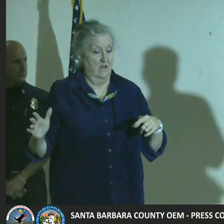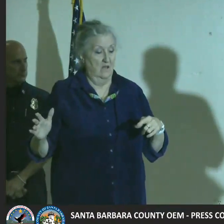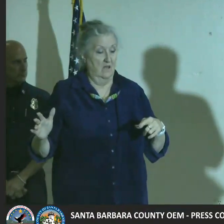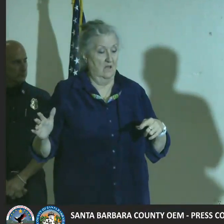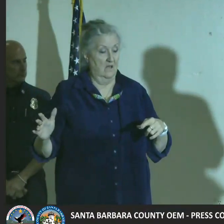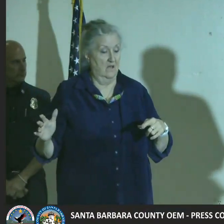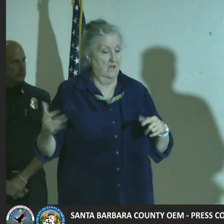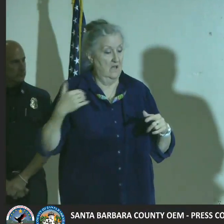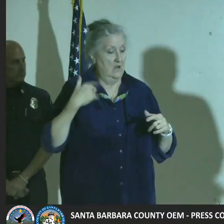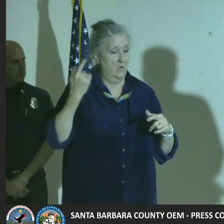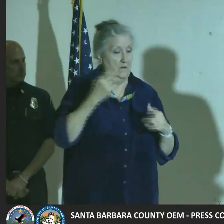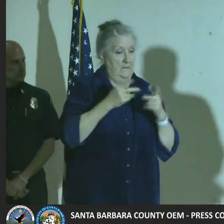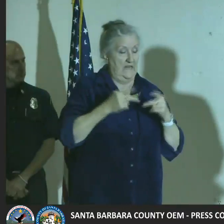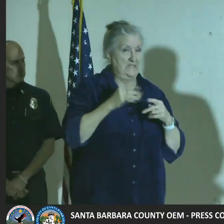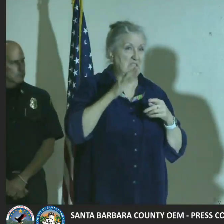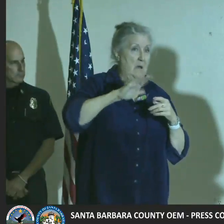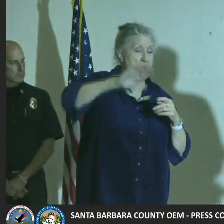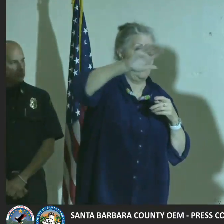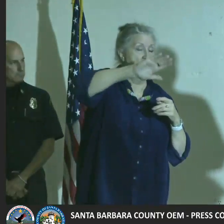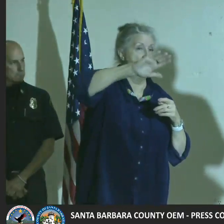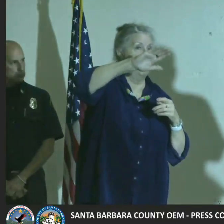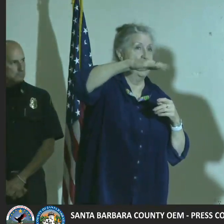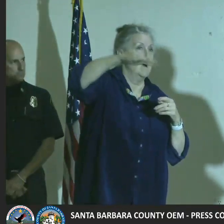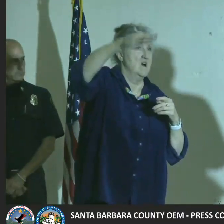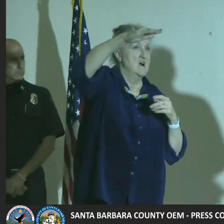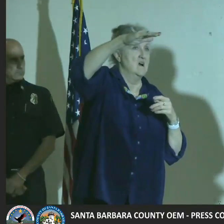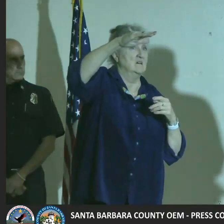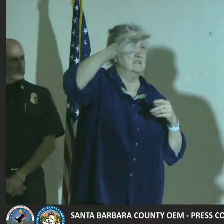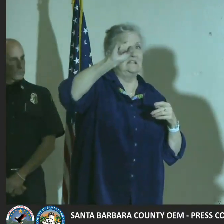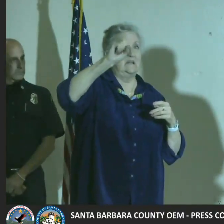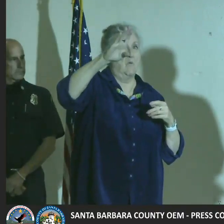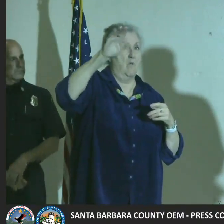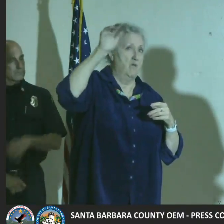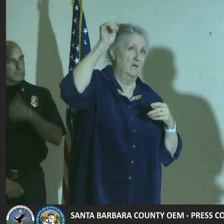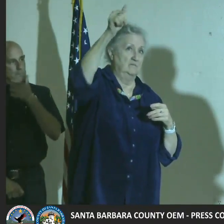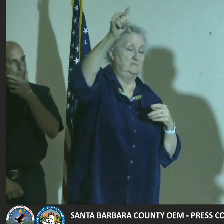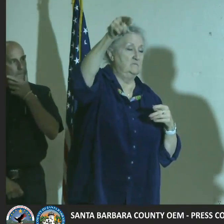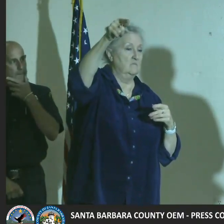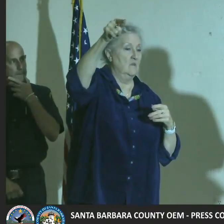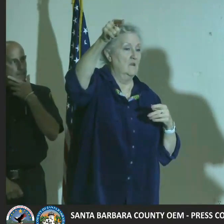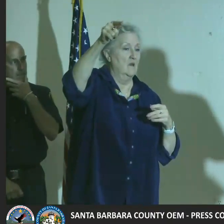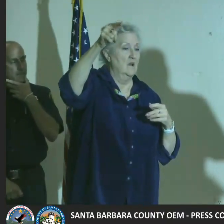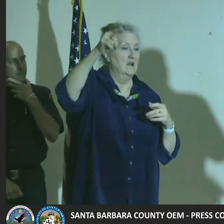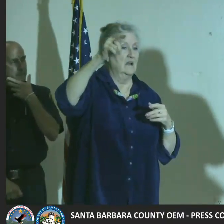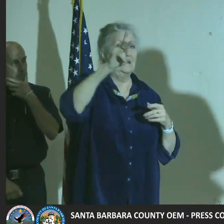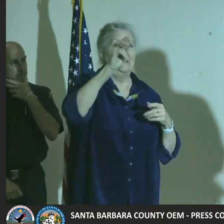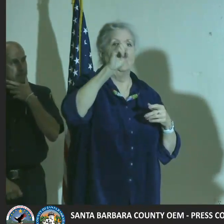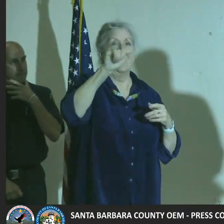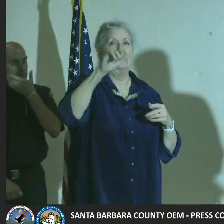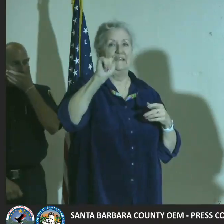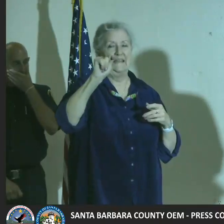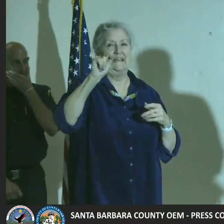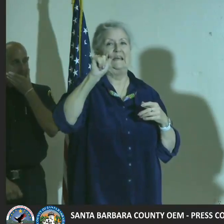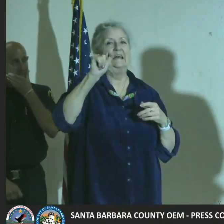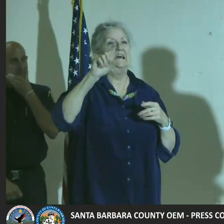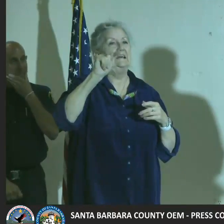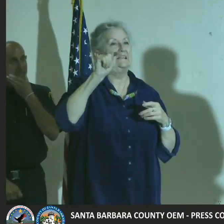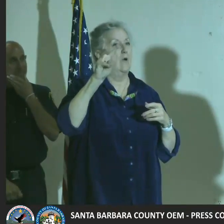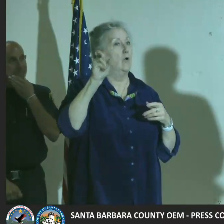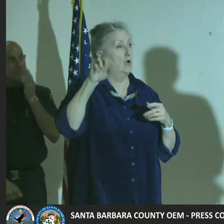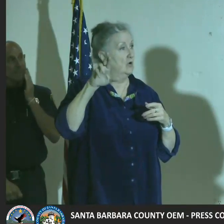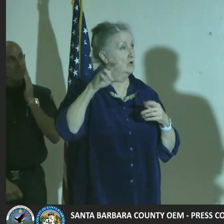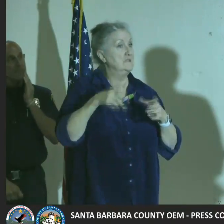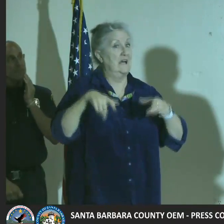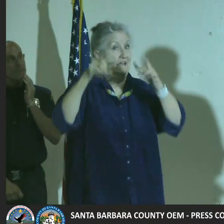there was one site right above Santa Barbara. The KYTD tower site actually